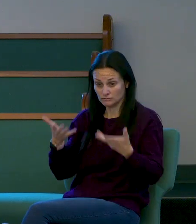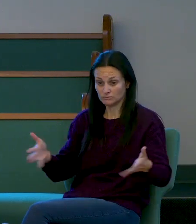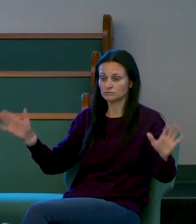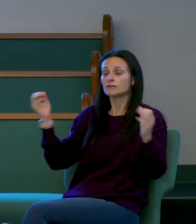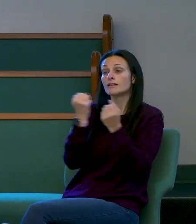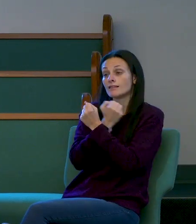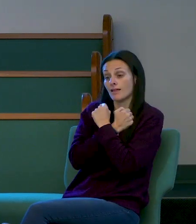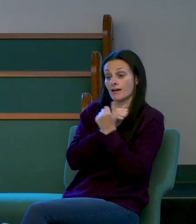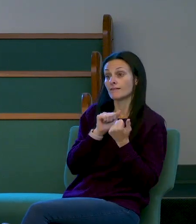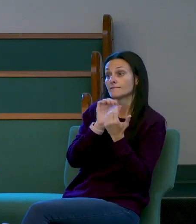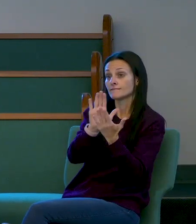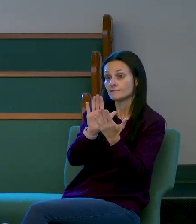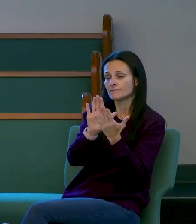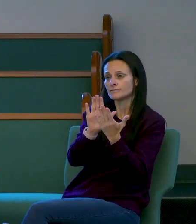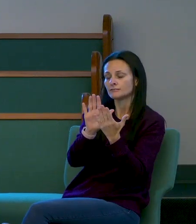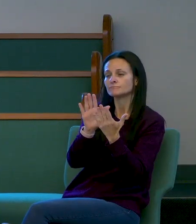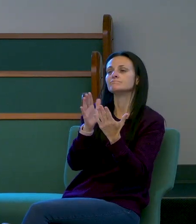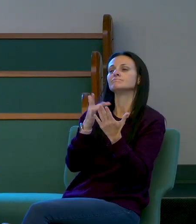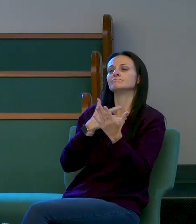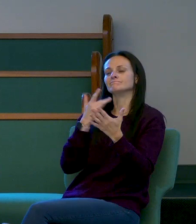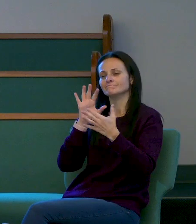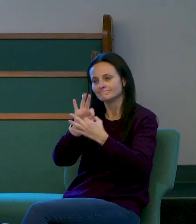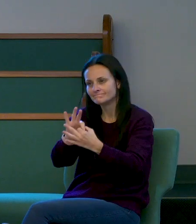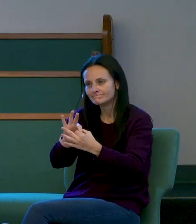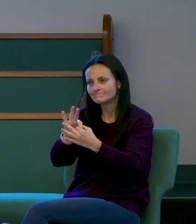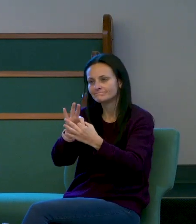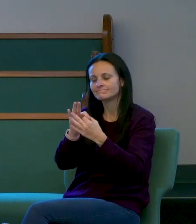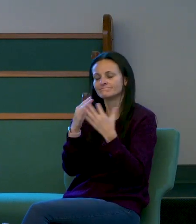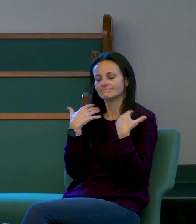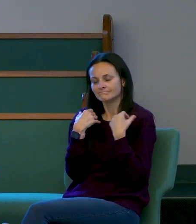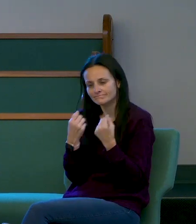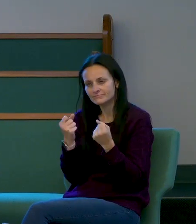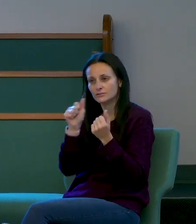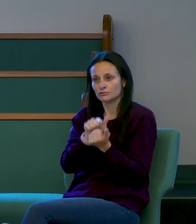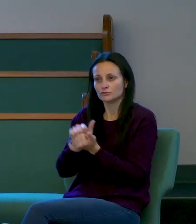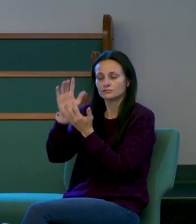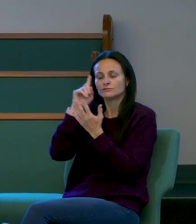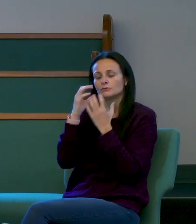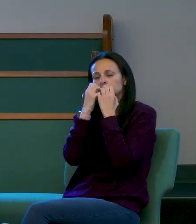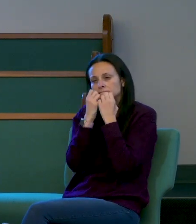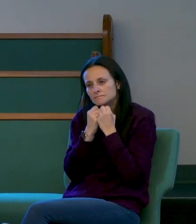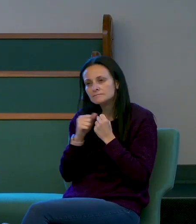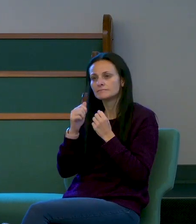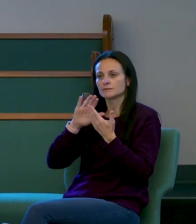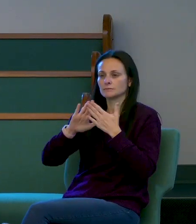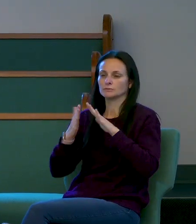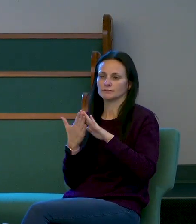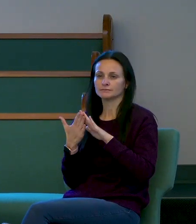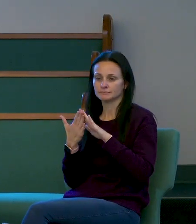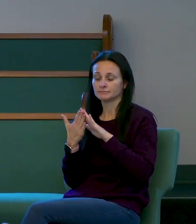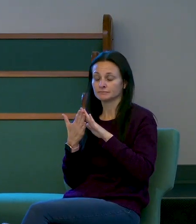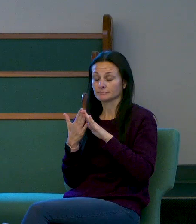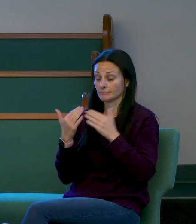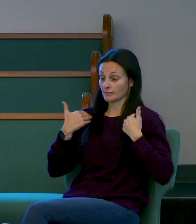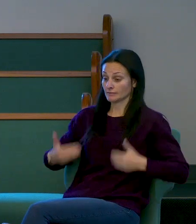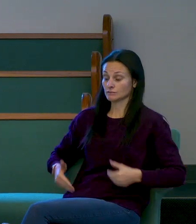love method is reconciliation and creation of the beloved community. Physical